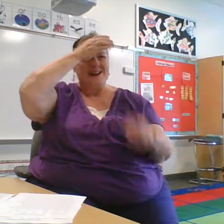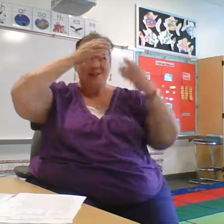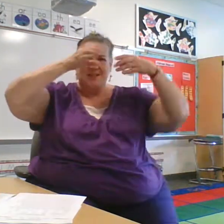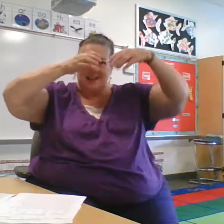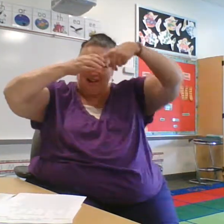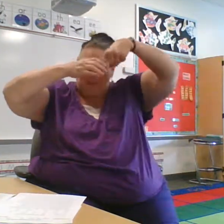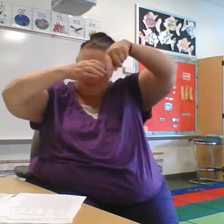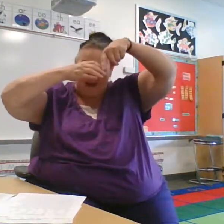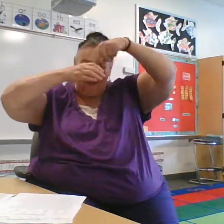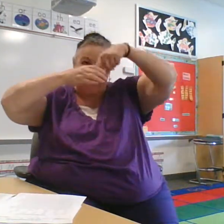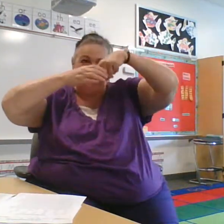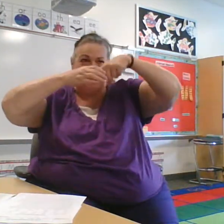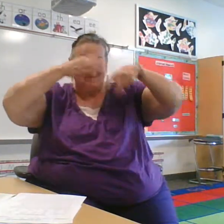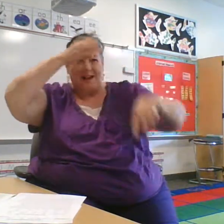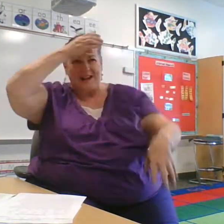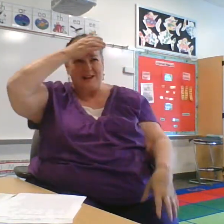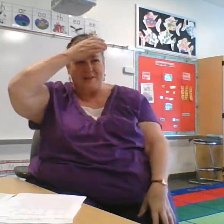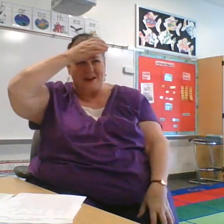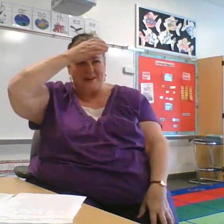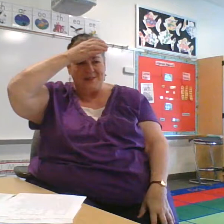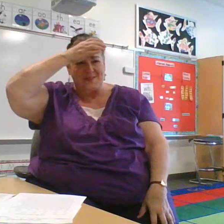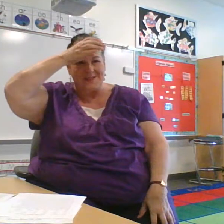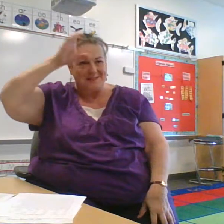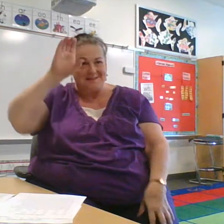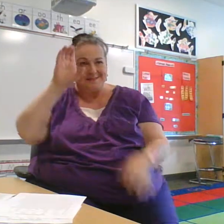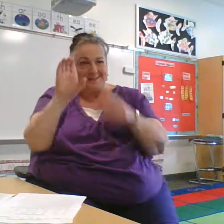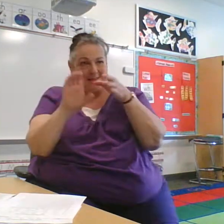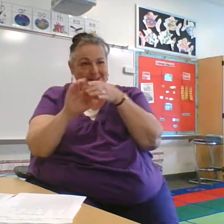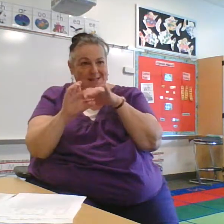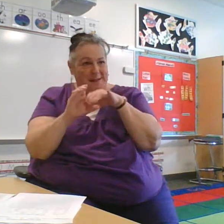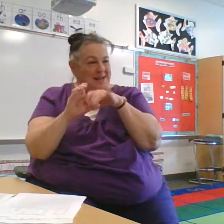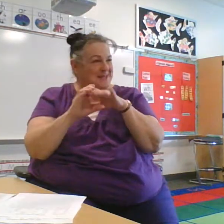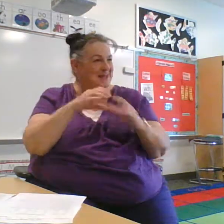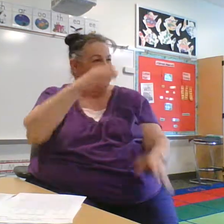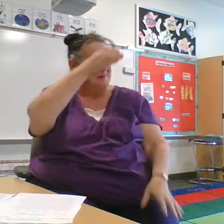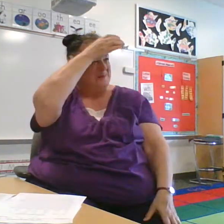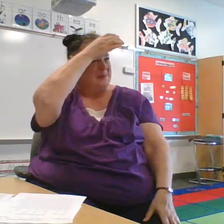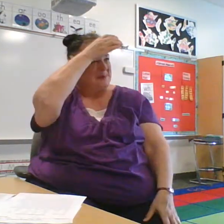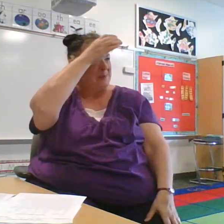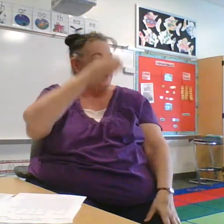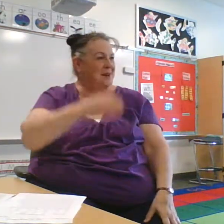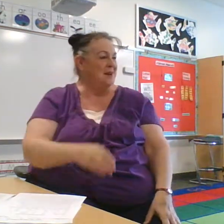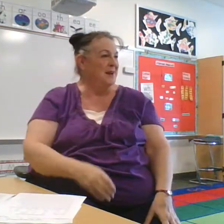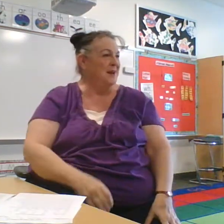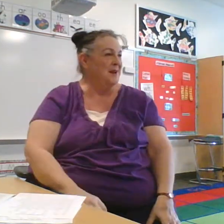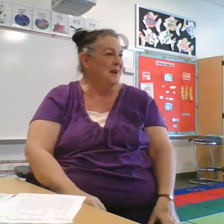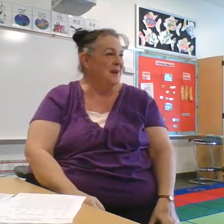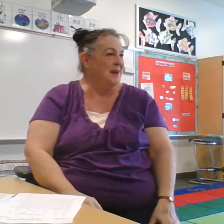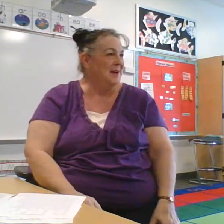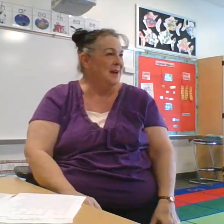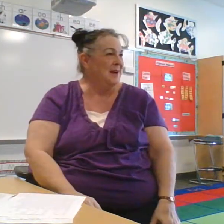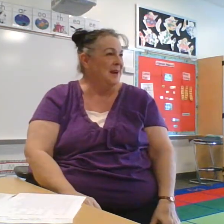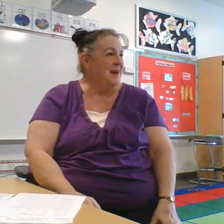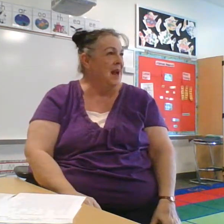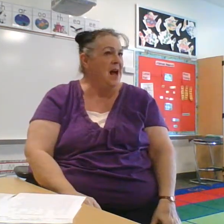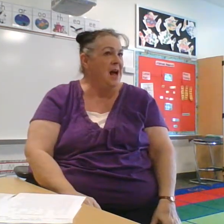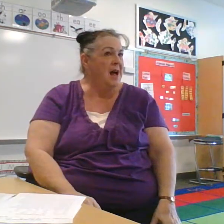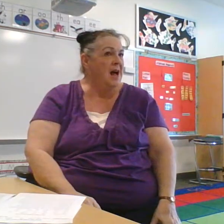Just think of your brain filling in right here in this little Yeah. space. Brain. You have to be like a Huh? bee.